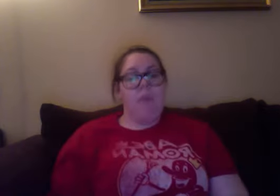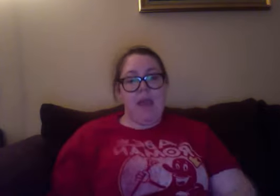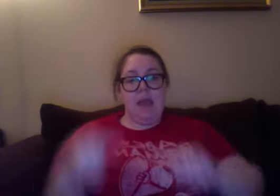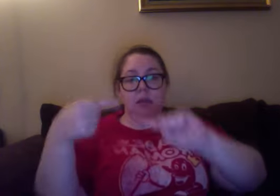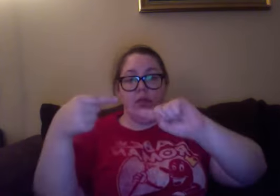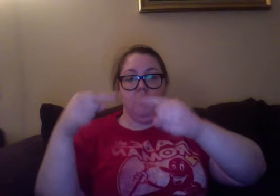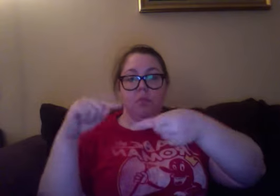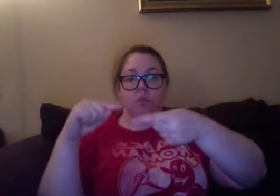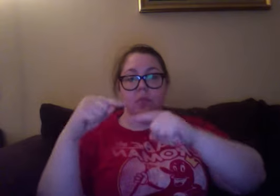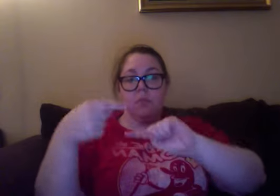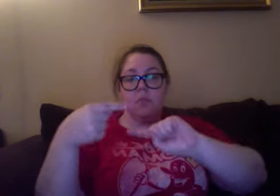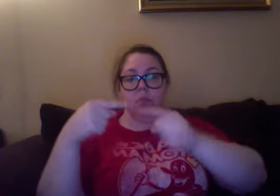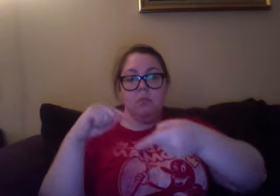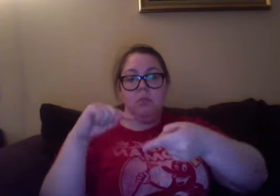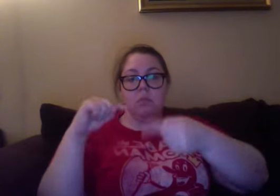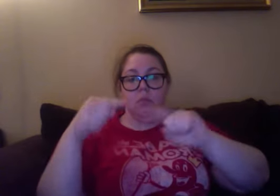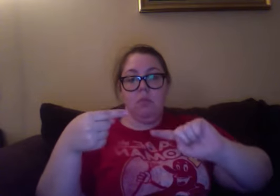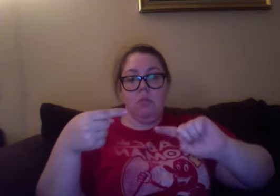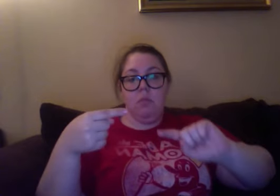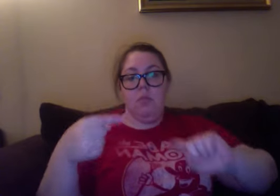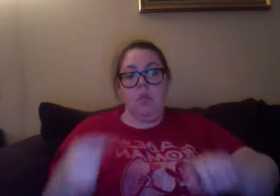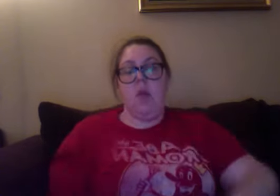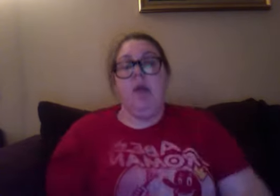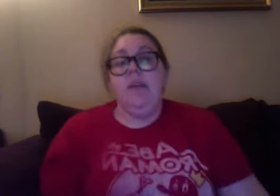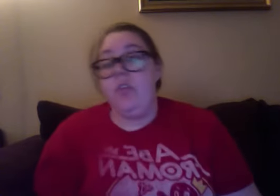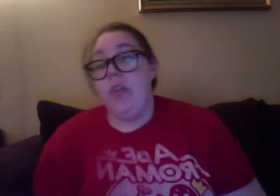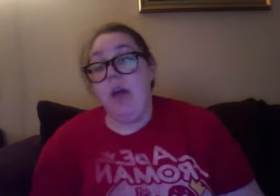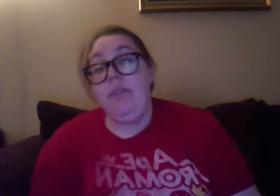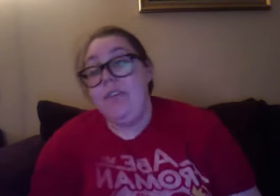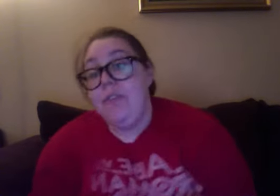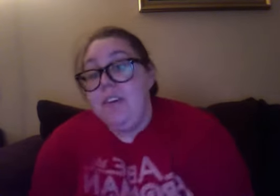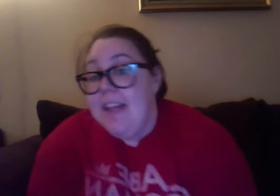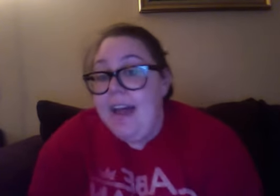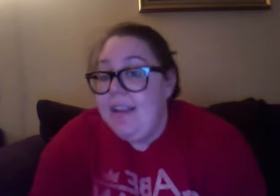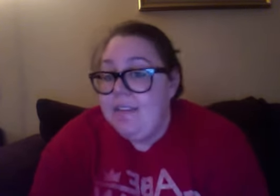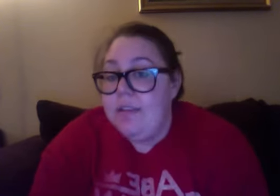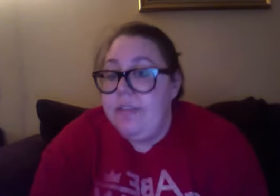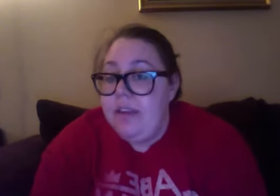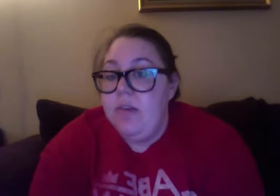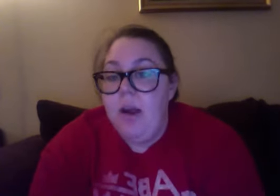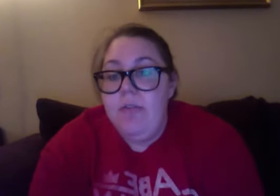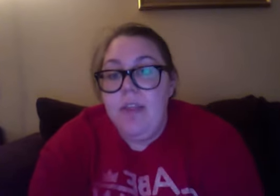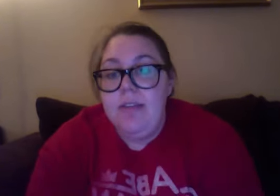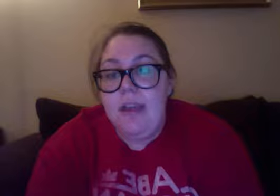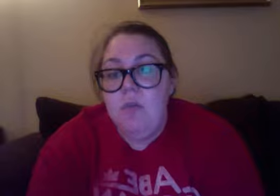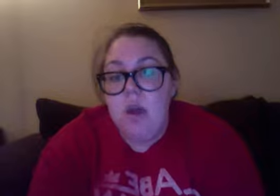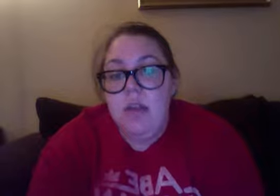pain. So that was the first class. See you tomorrow for the second one.